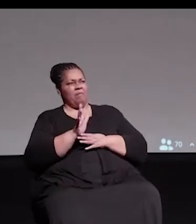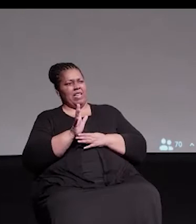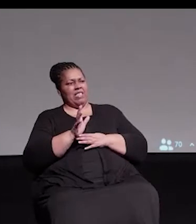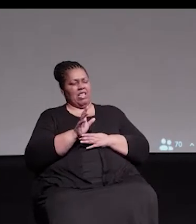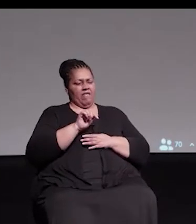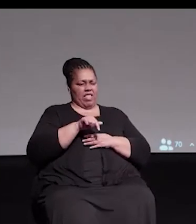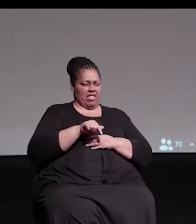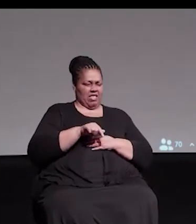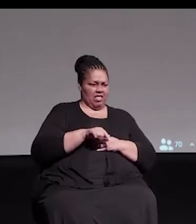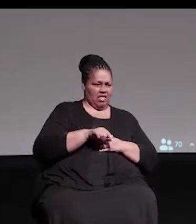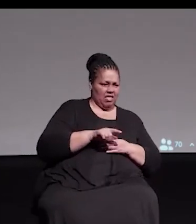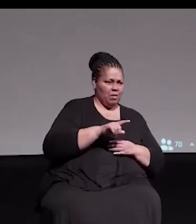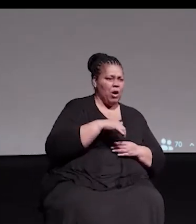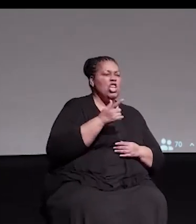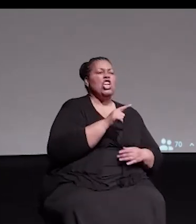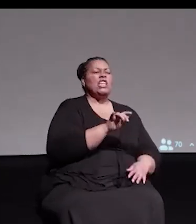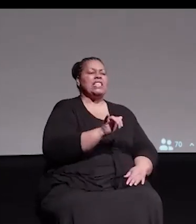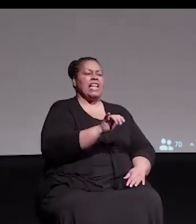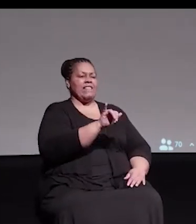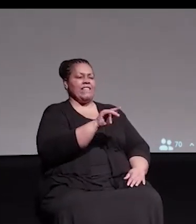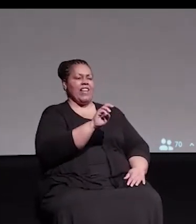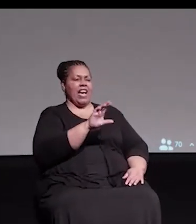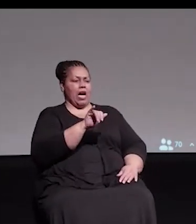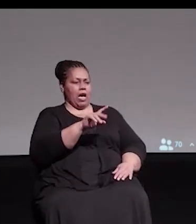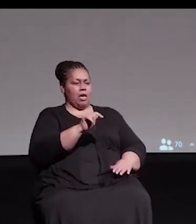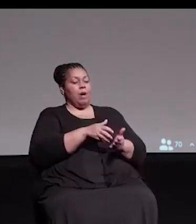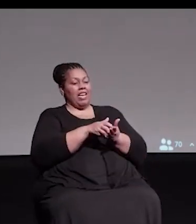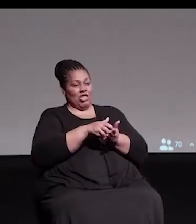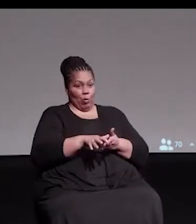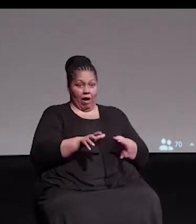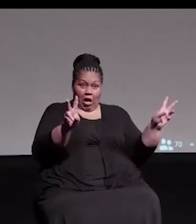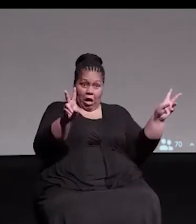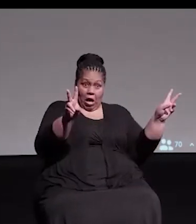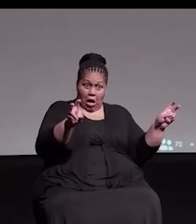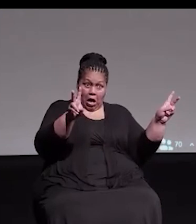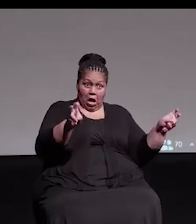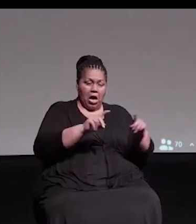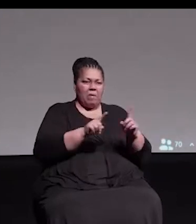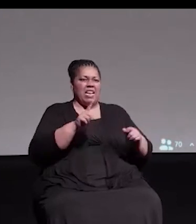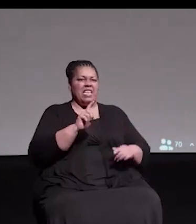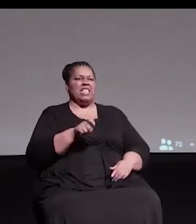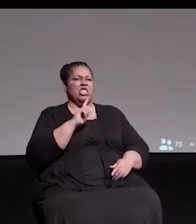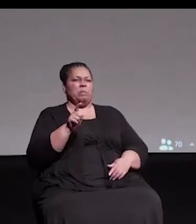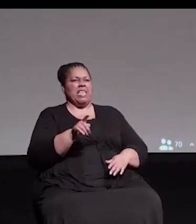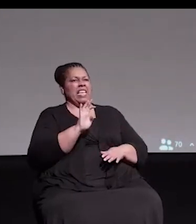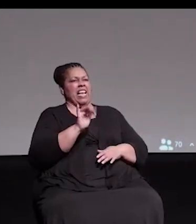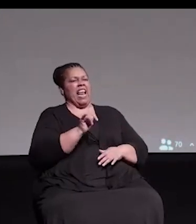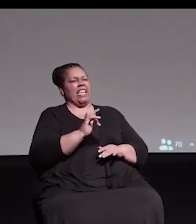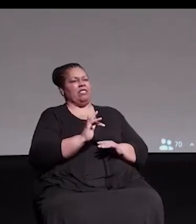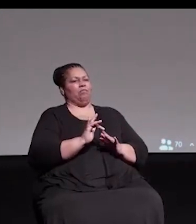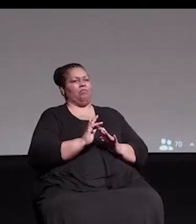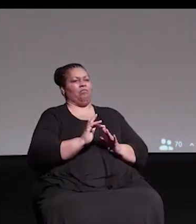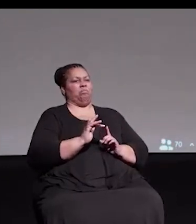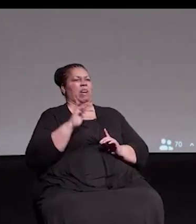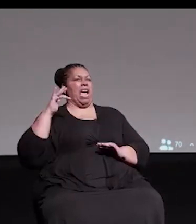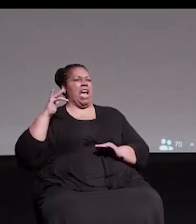that looks like a fine cut, like this is a rough cut, in air quotes, but like actually it needs to be like stored, and I